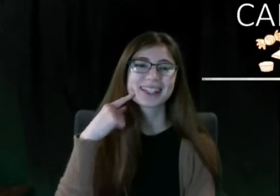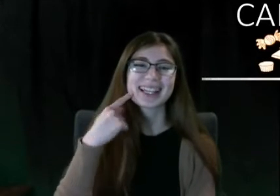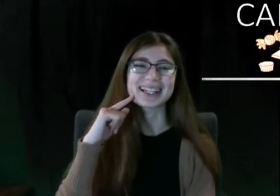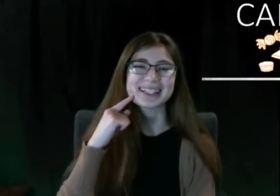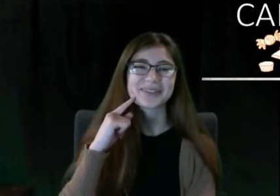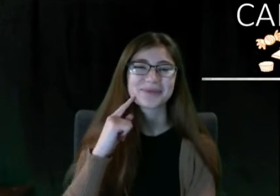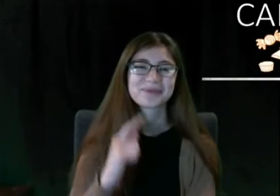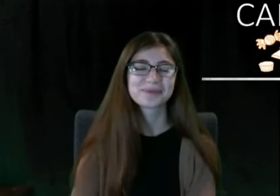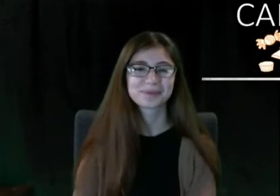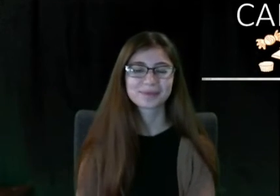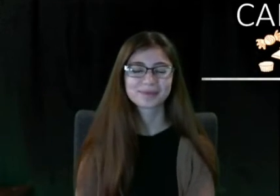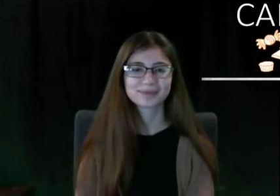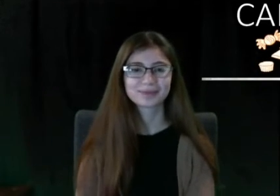Candy.